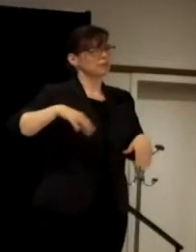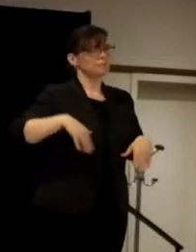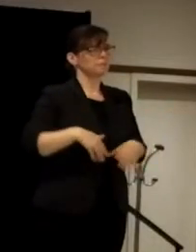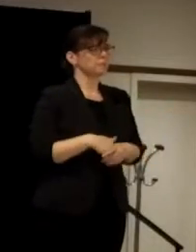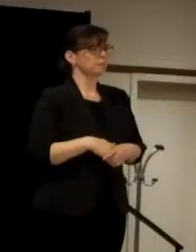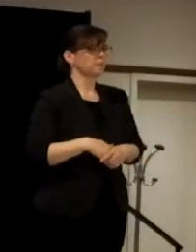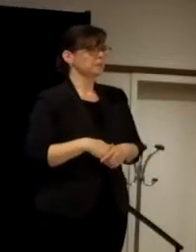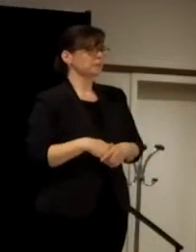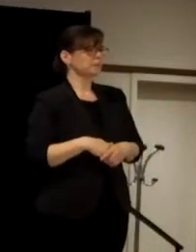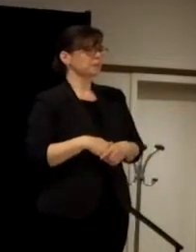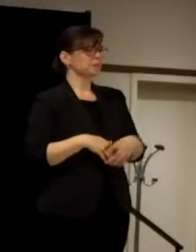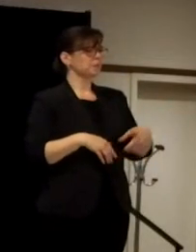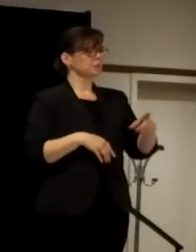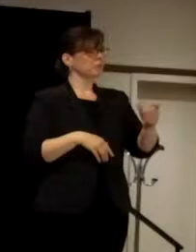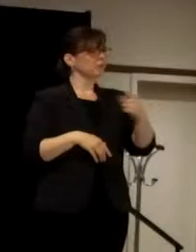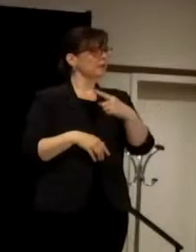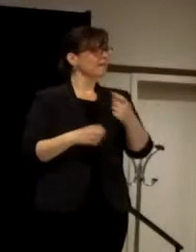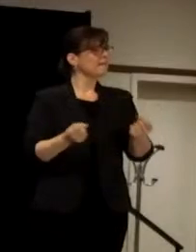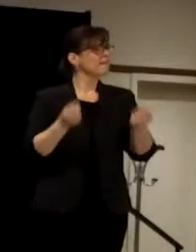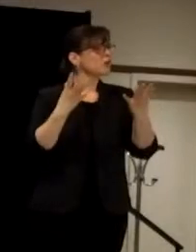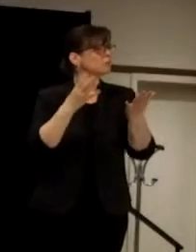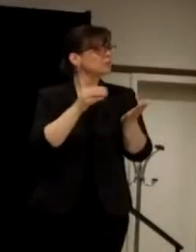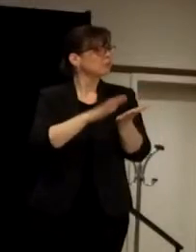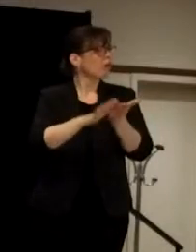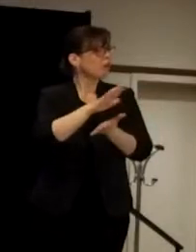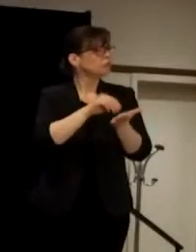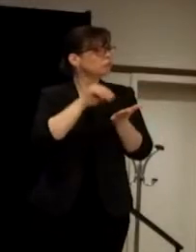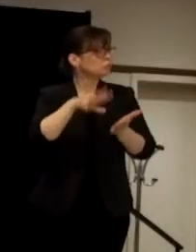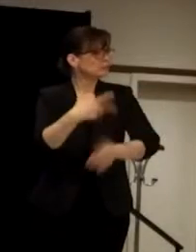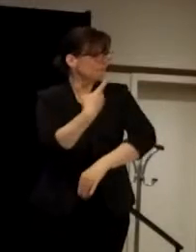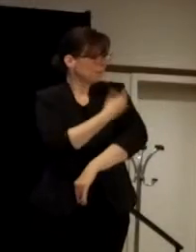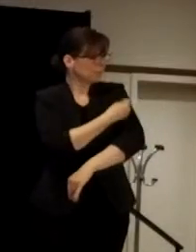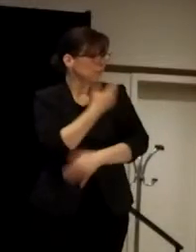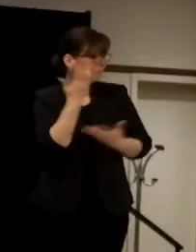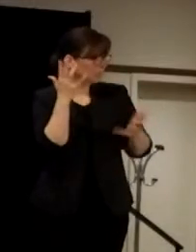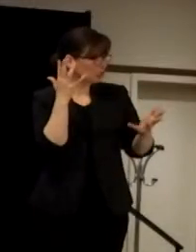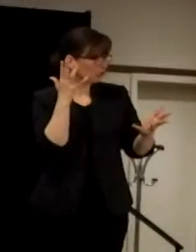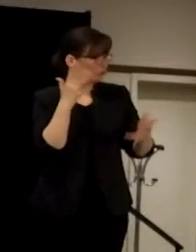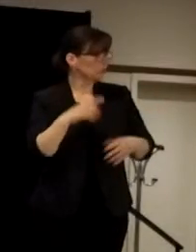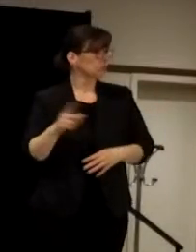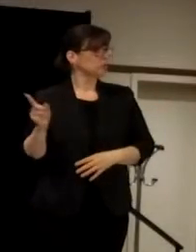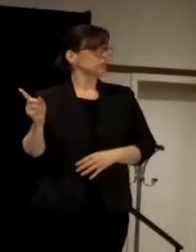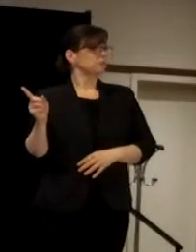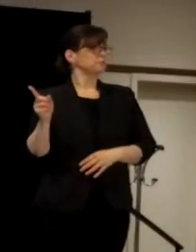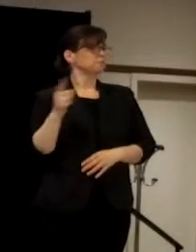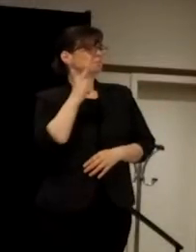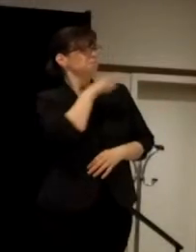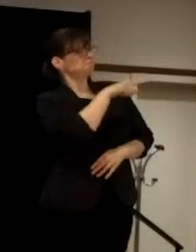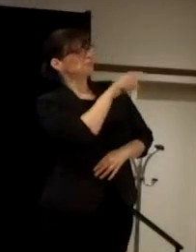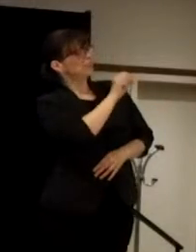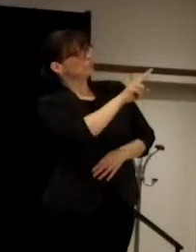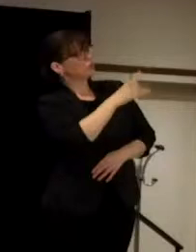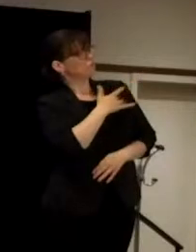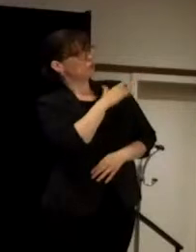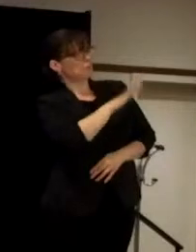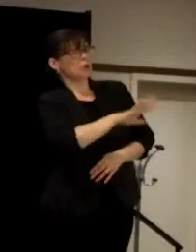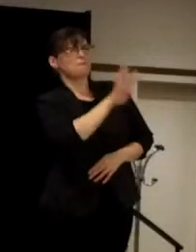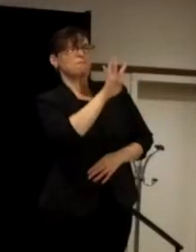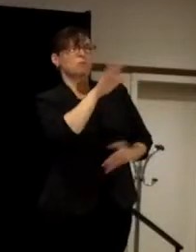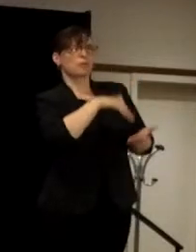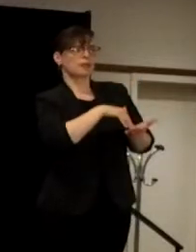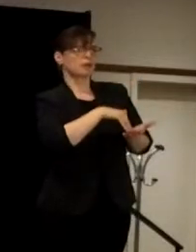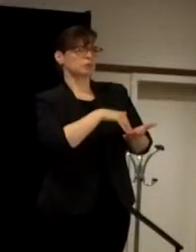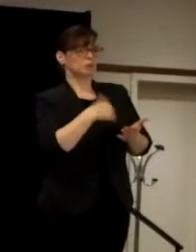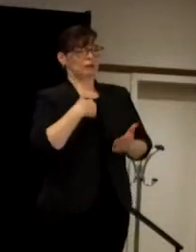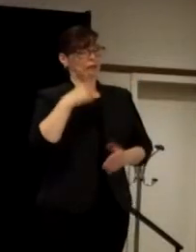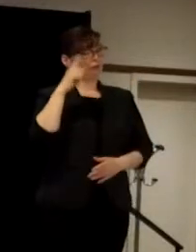vaccinated? Yeah, I saw the chancellor, I think, was on a news outlet. He thought there's 4,000 students. My guess is there's probably more,